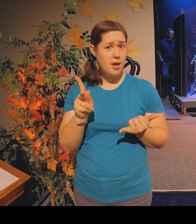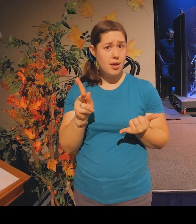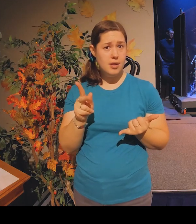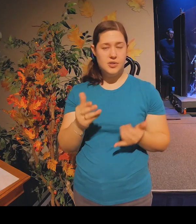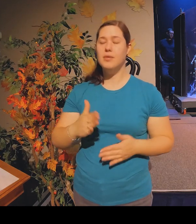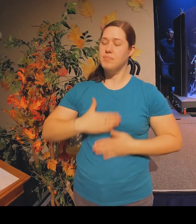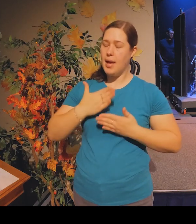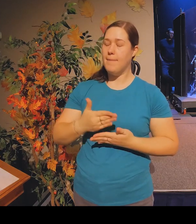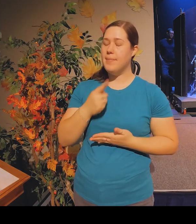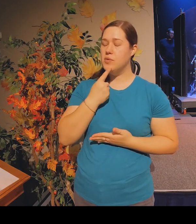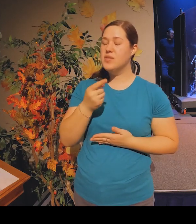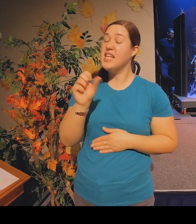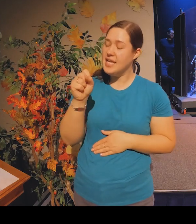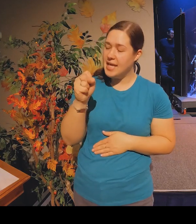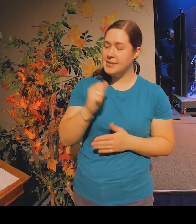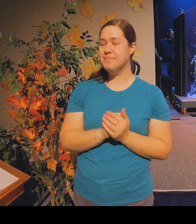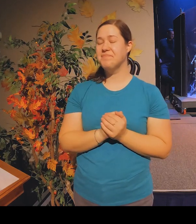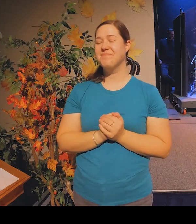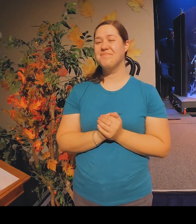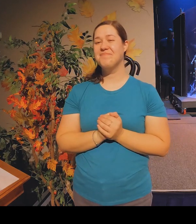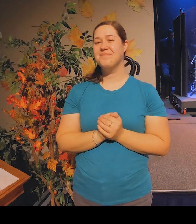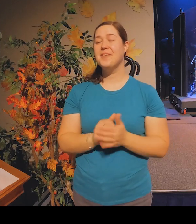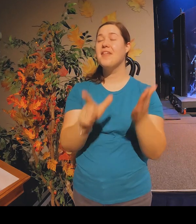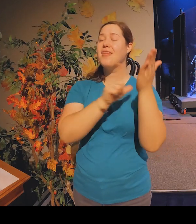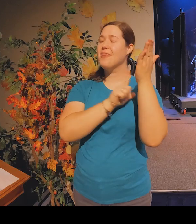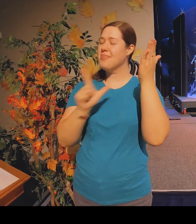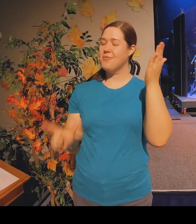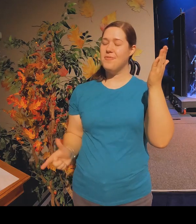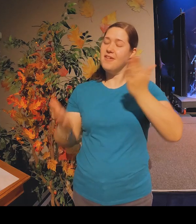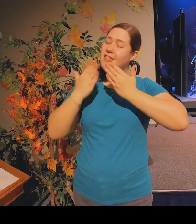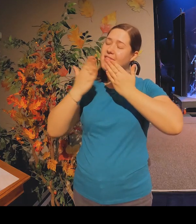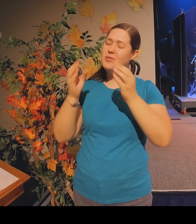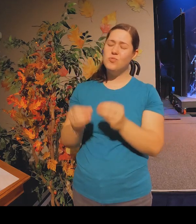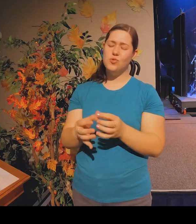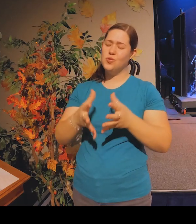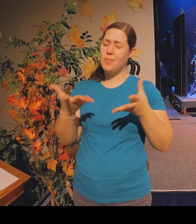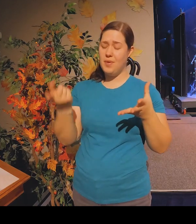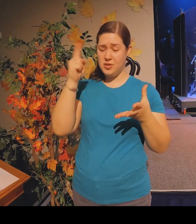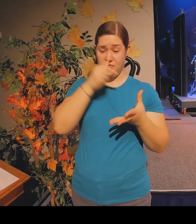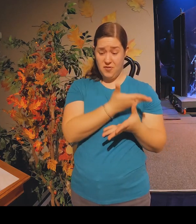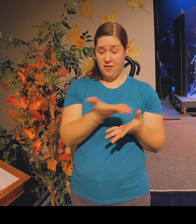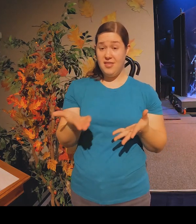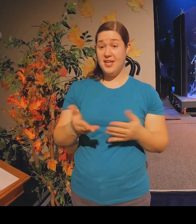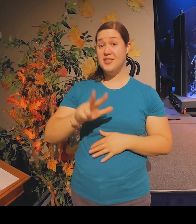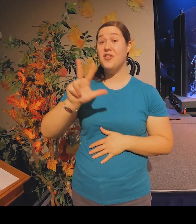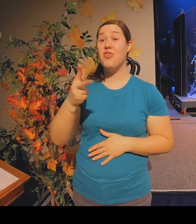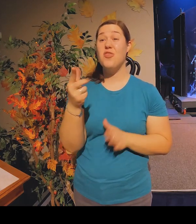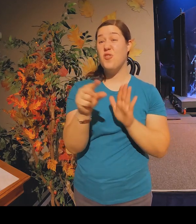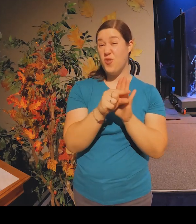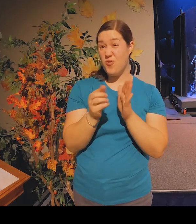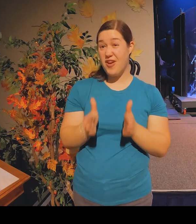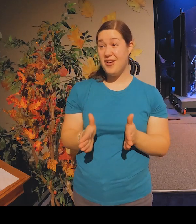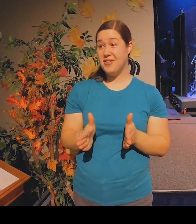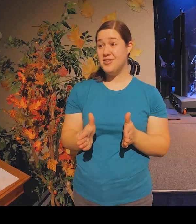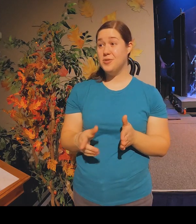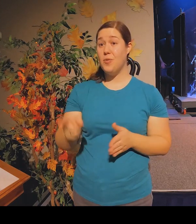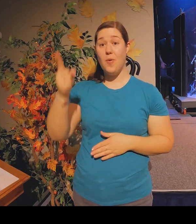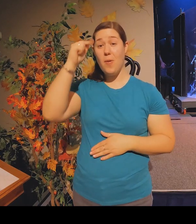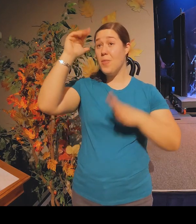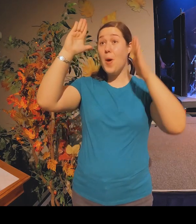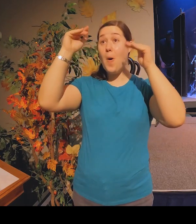you said yes. Okay. Lord, thank you so much for these third graders. Oh, the hope that's in their